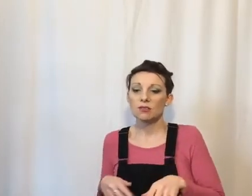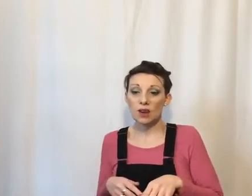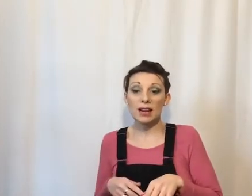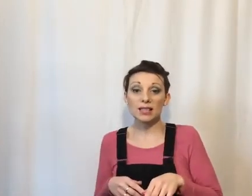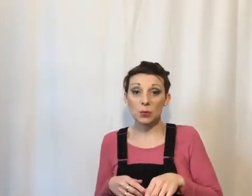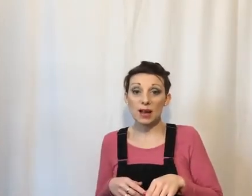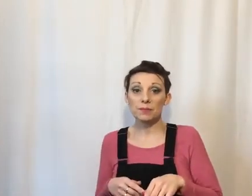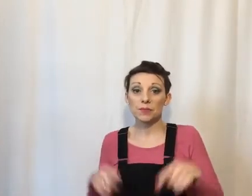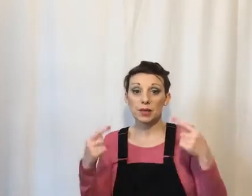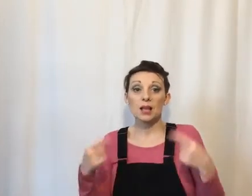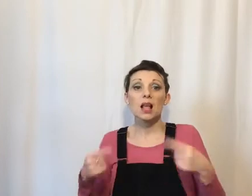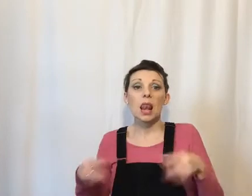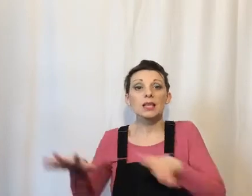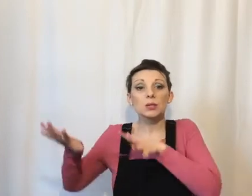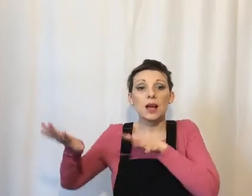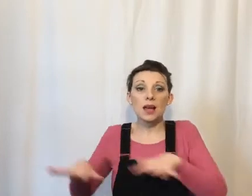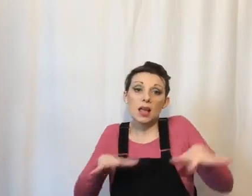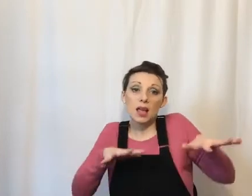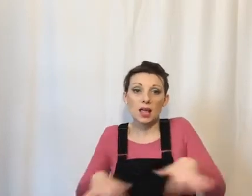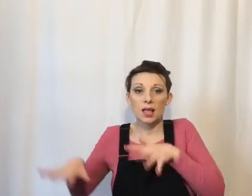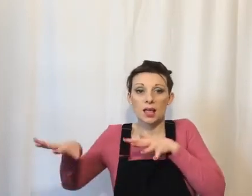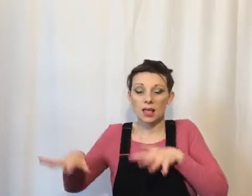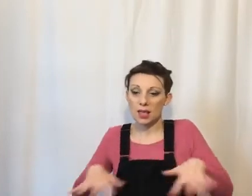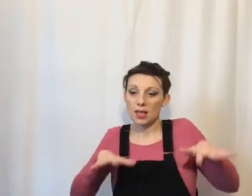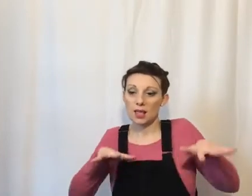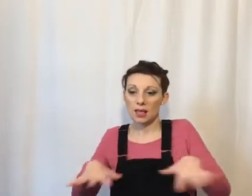Right, let's sway. Let's sway.